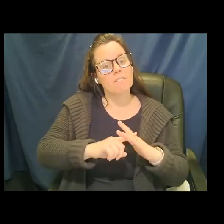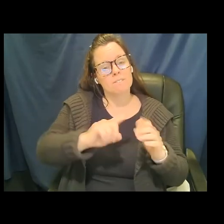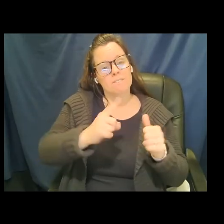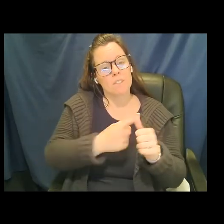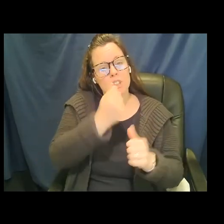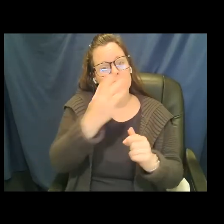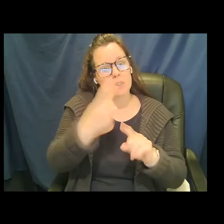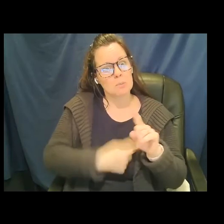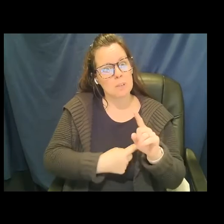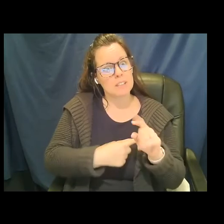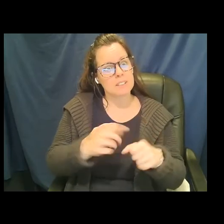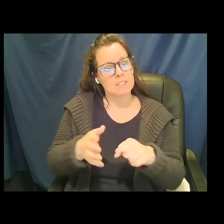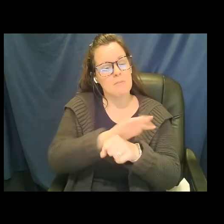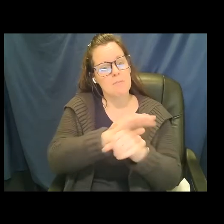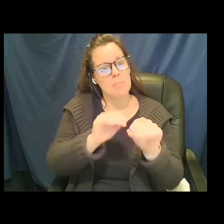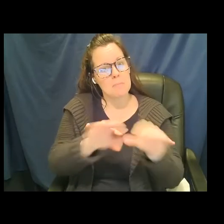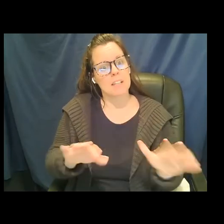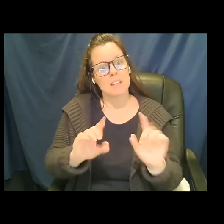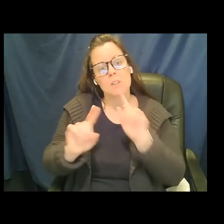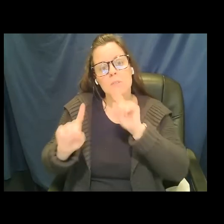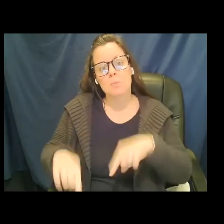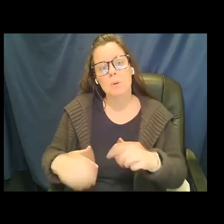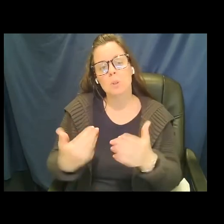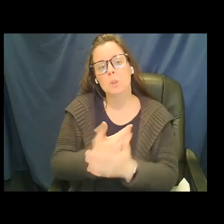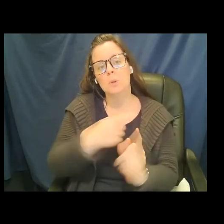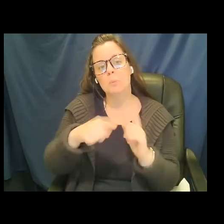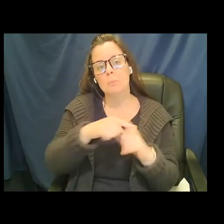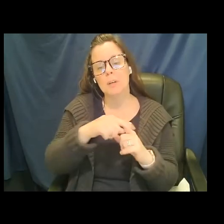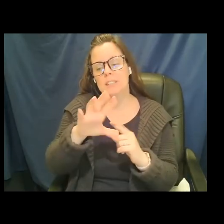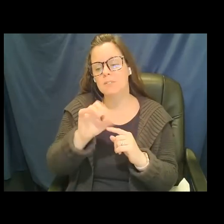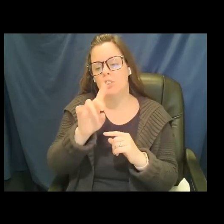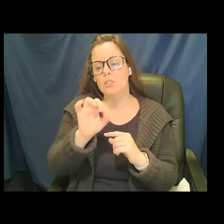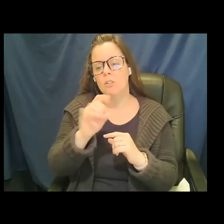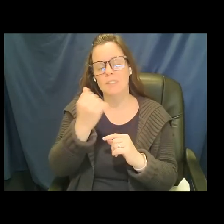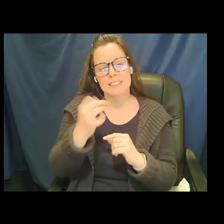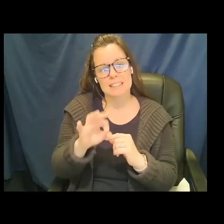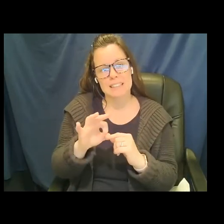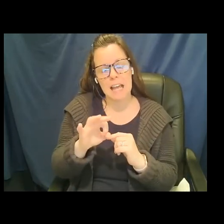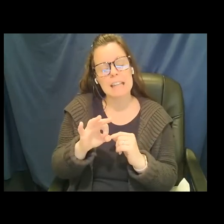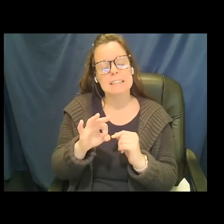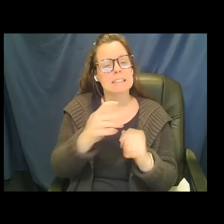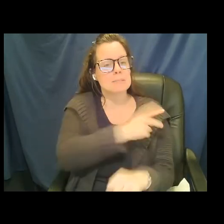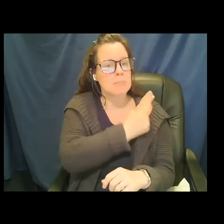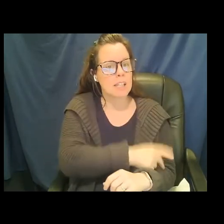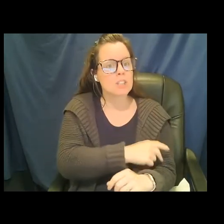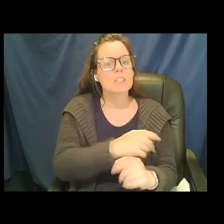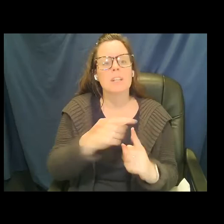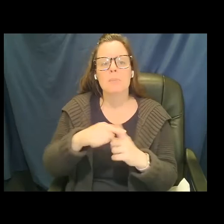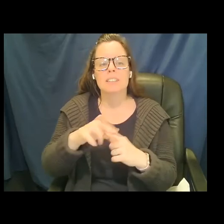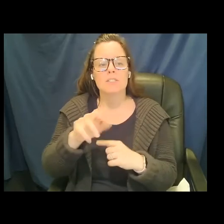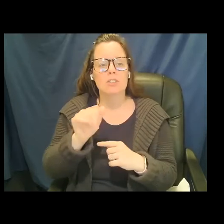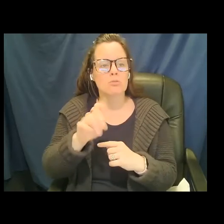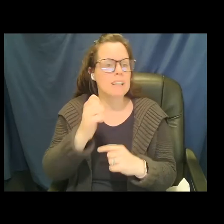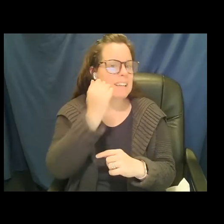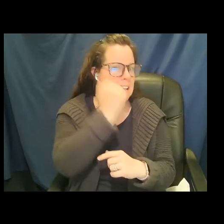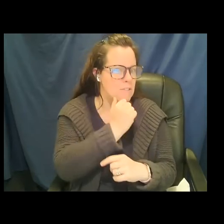state reported the number of new positive COVID-19 patients and the positivity rate daily. At that